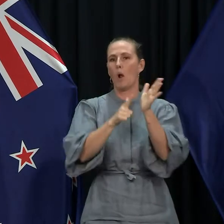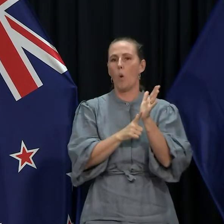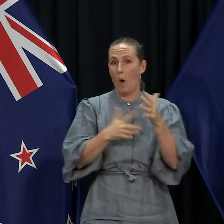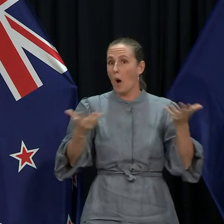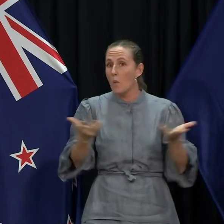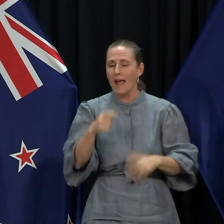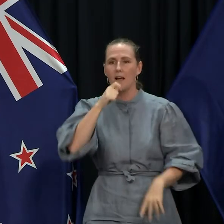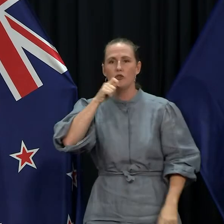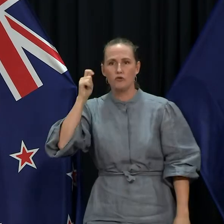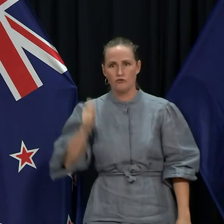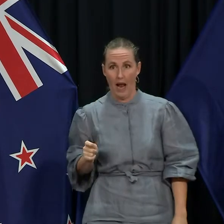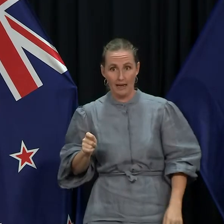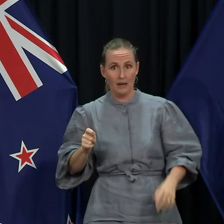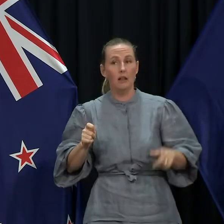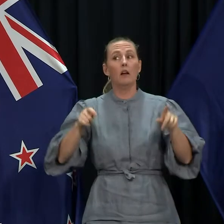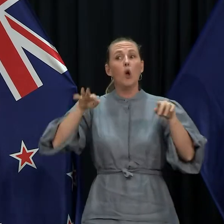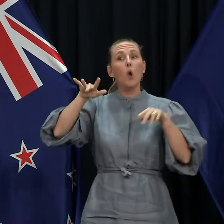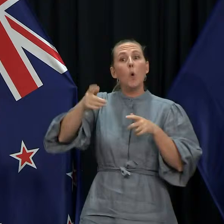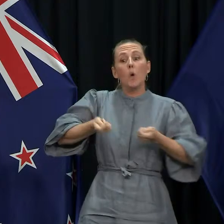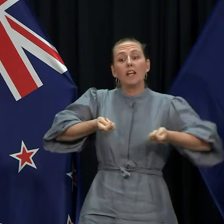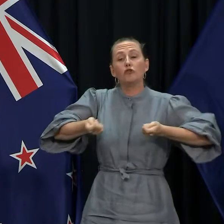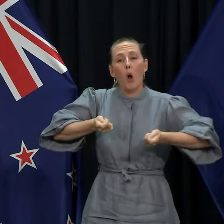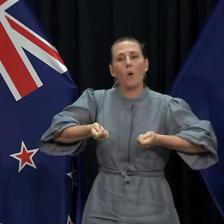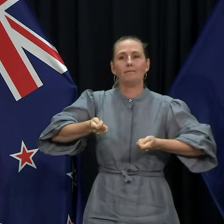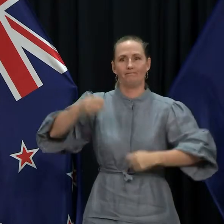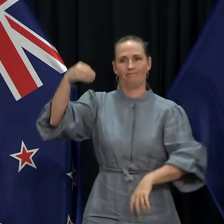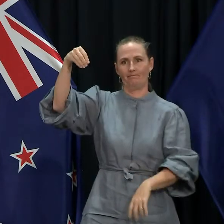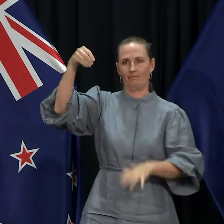President, Vladimir Putin.